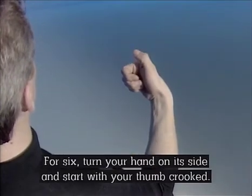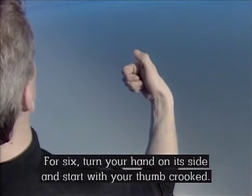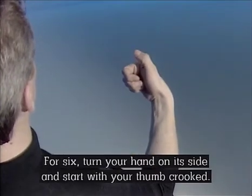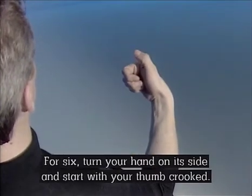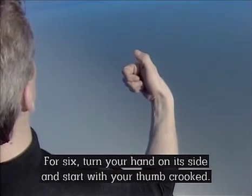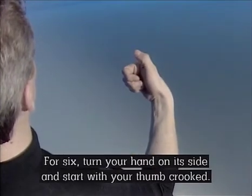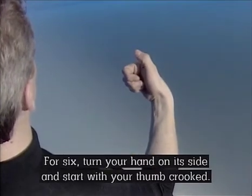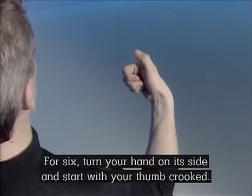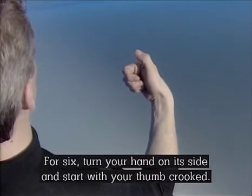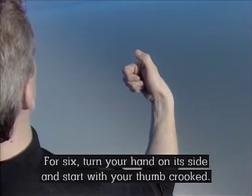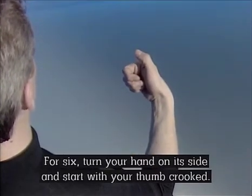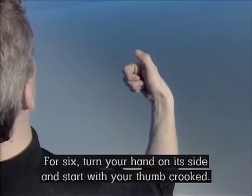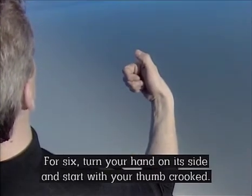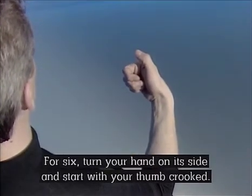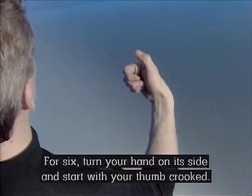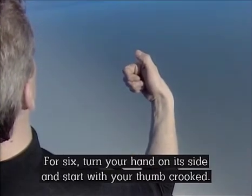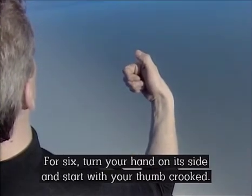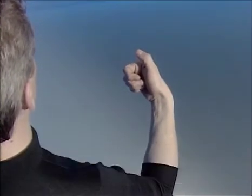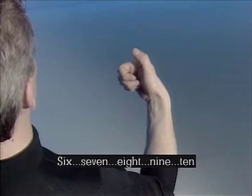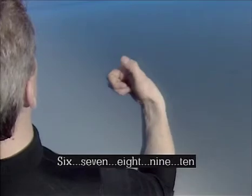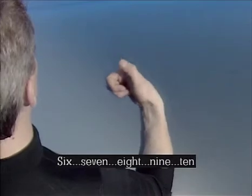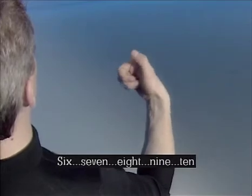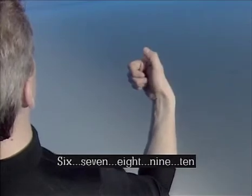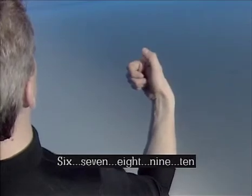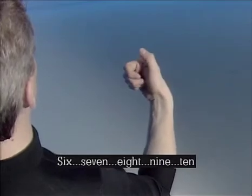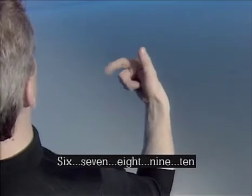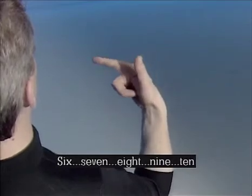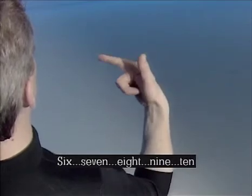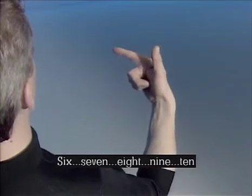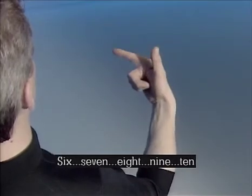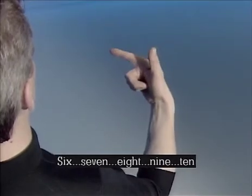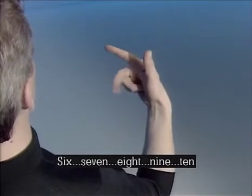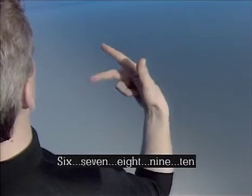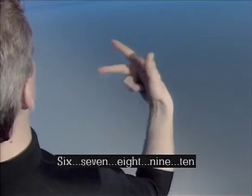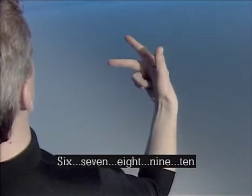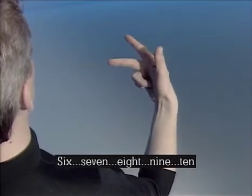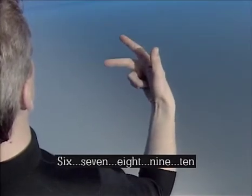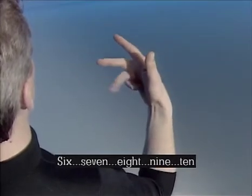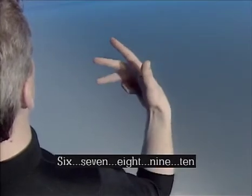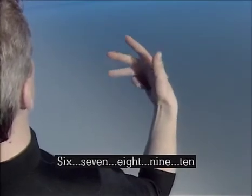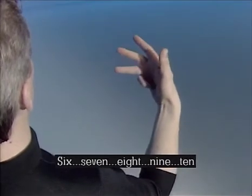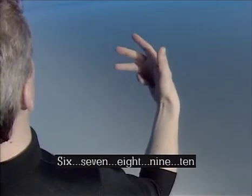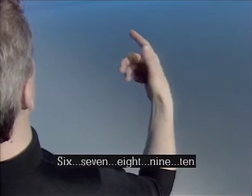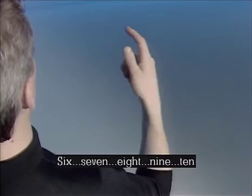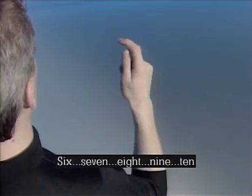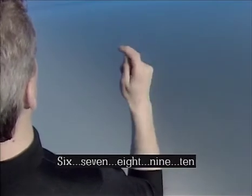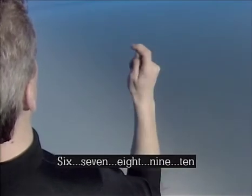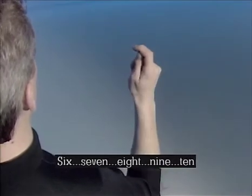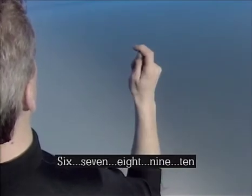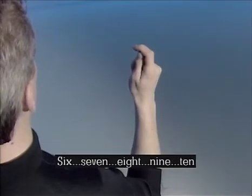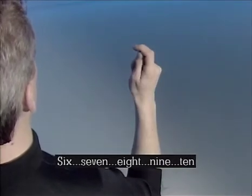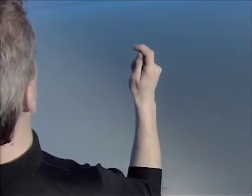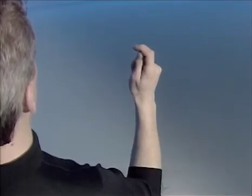and start with your thumb crooked, like this. 6, 7, 8, 9, 10.